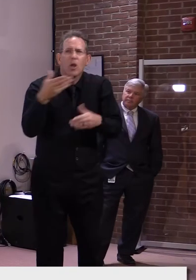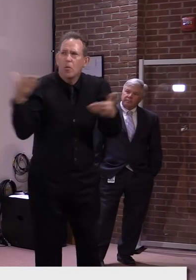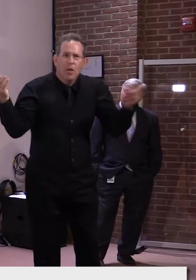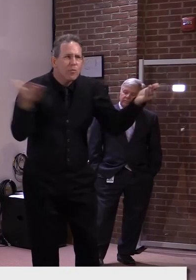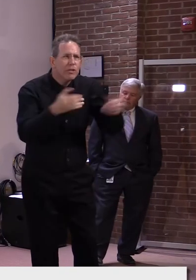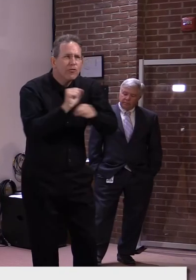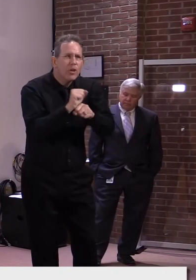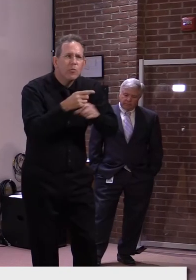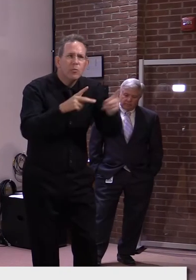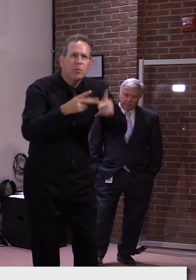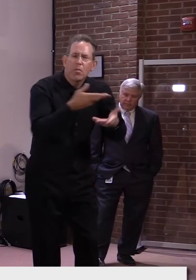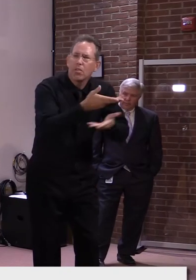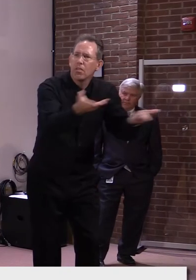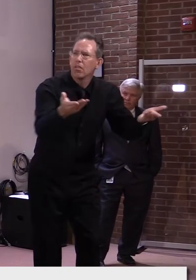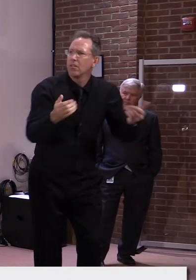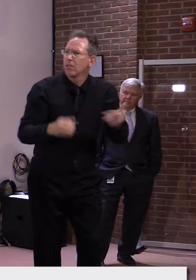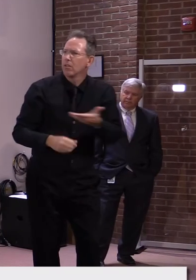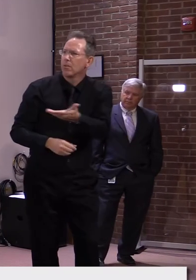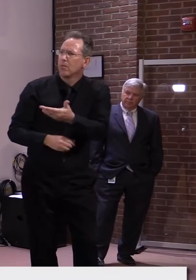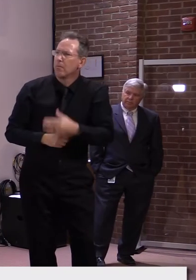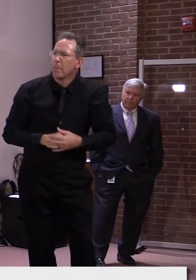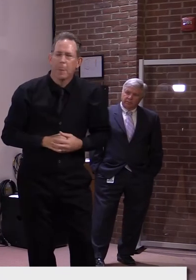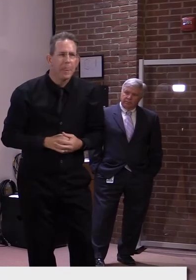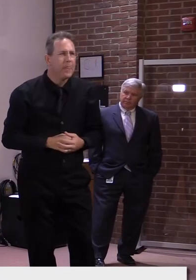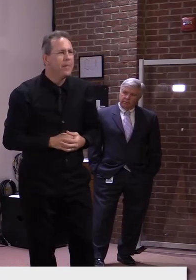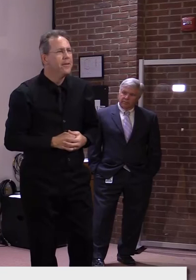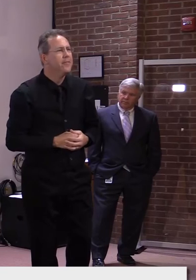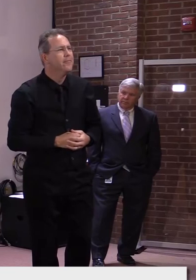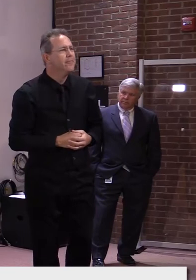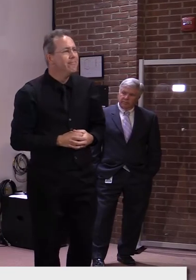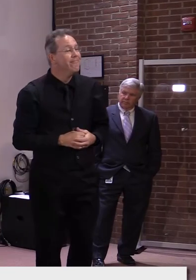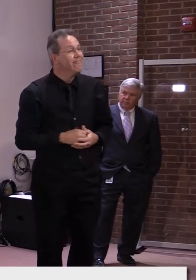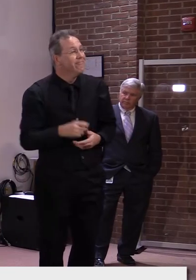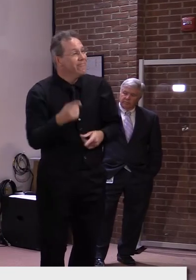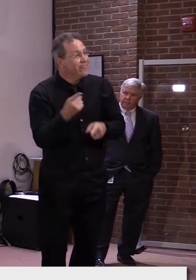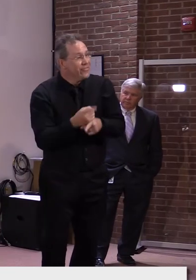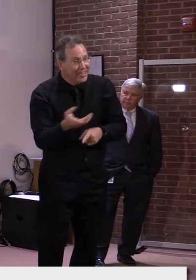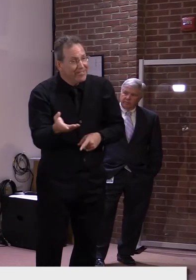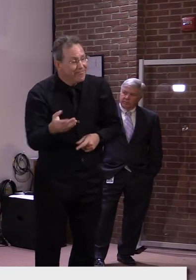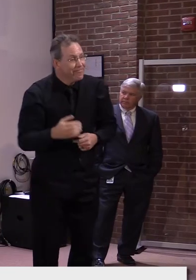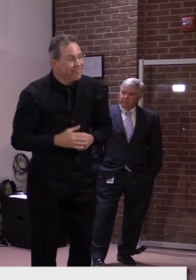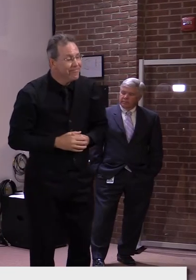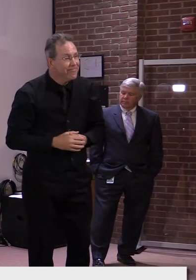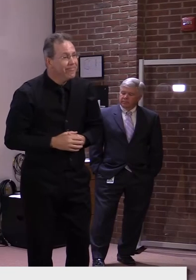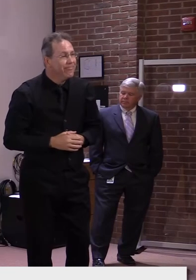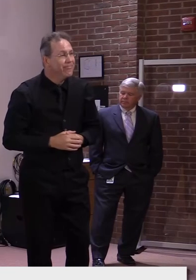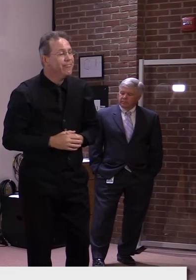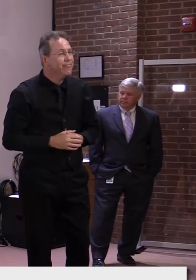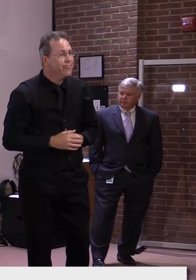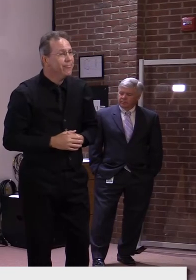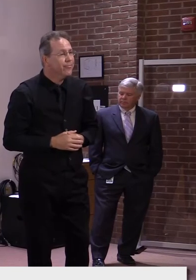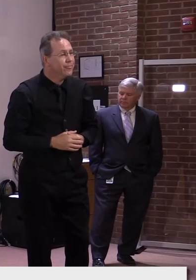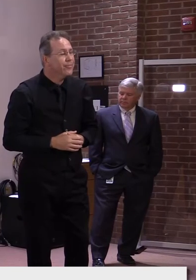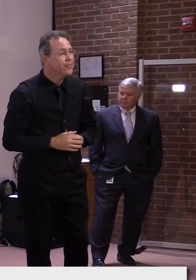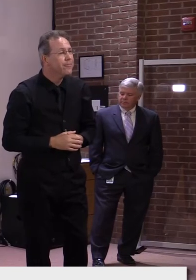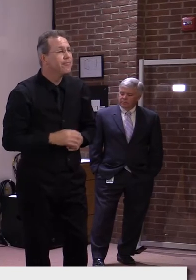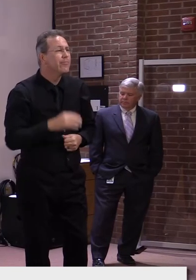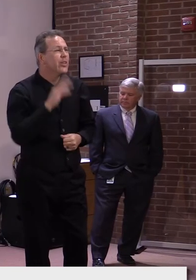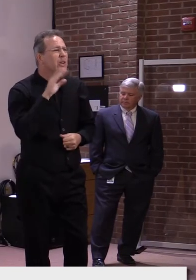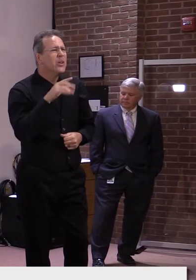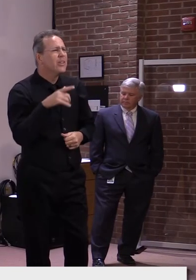Yeah, it's a fair point. And again, trying to find the jobs that are available, and I know that there are many